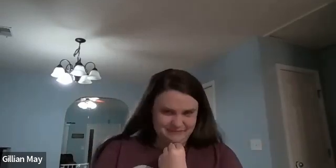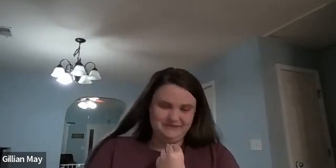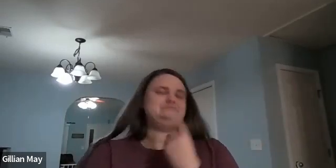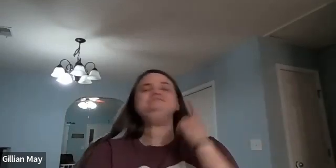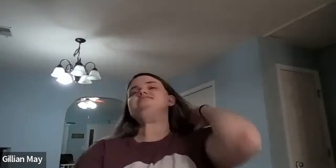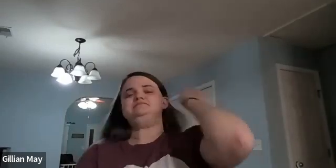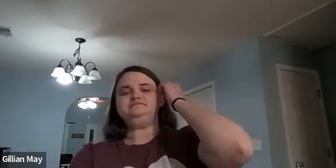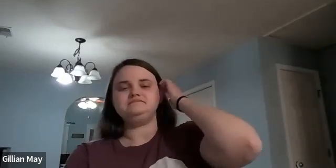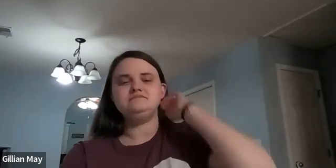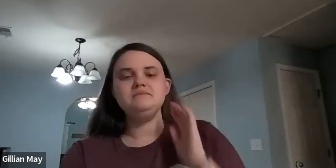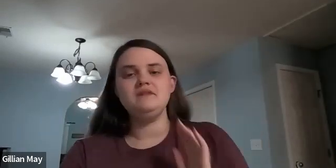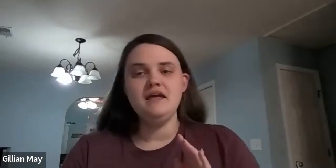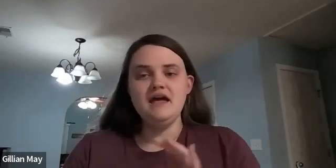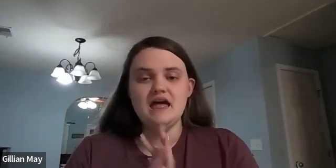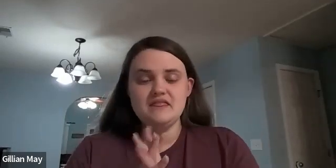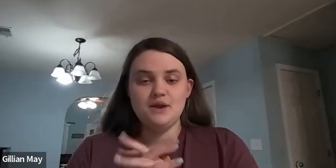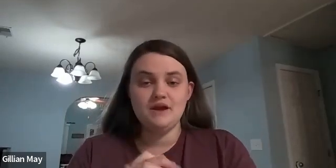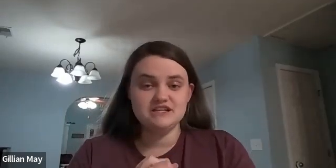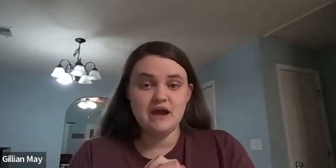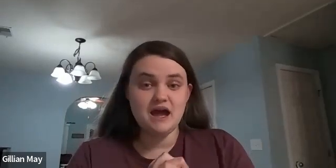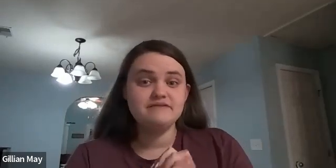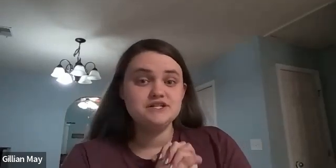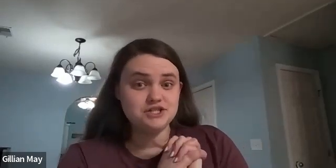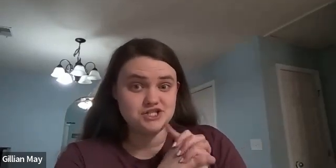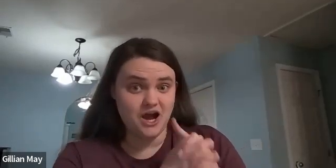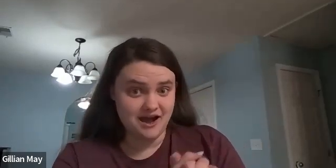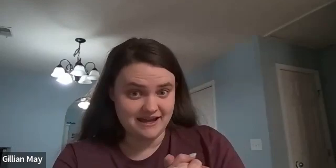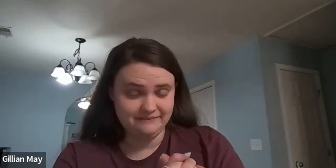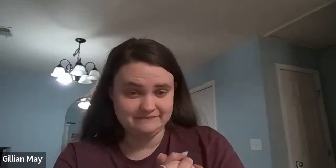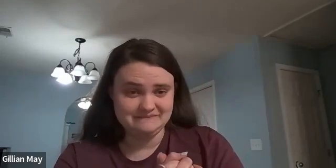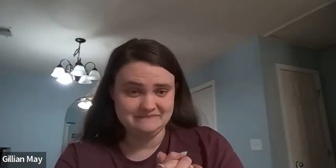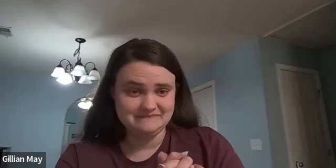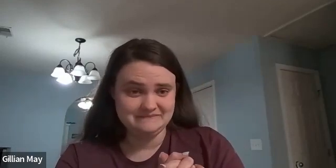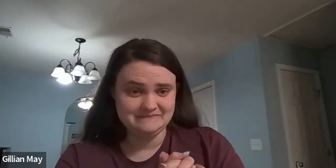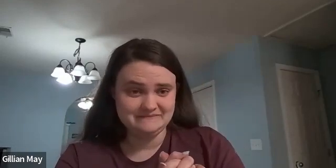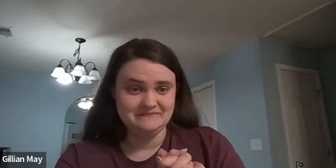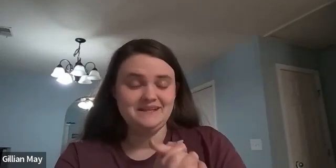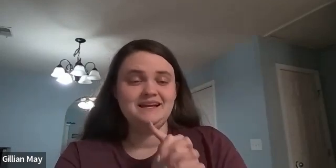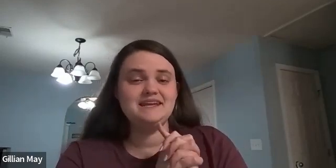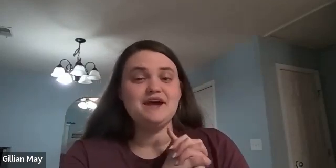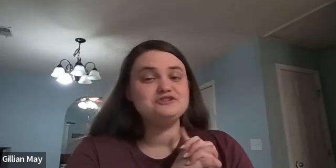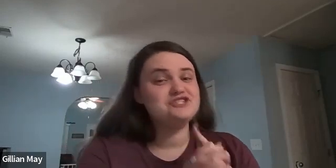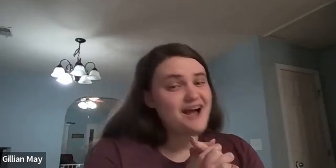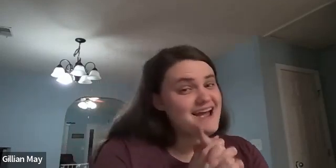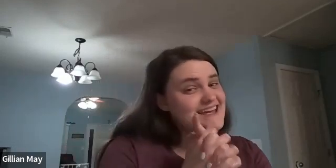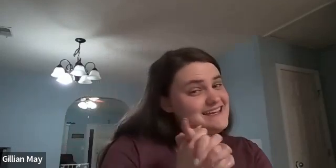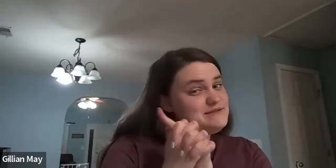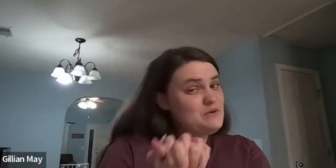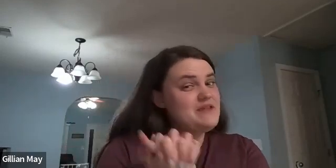sleepy. And then we also have shy. Now, shy is one